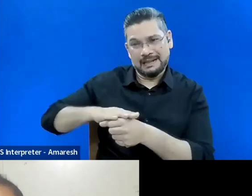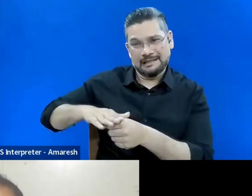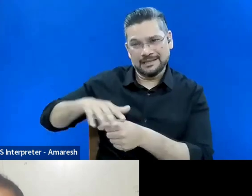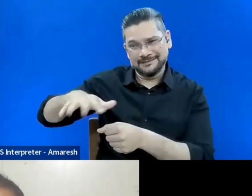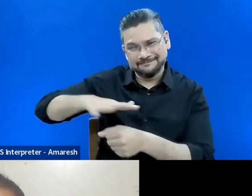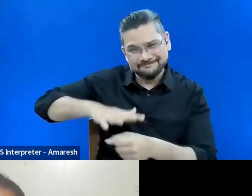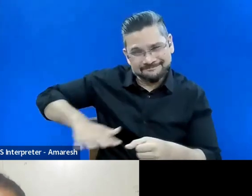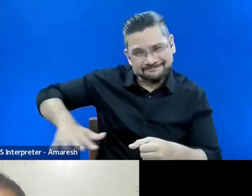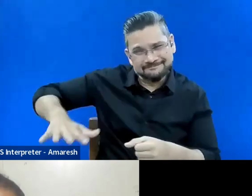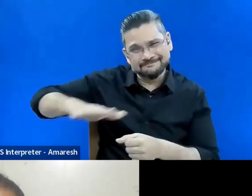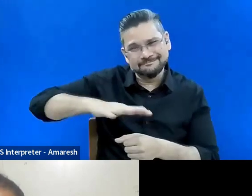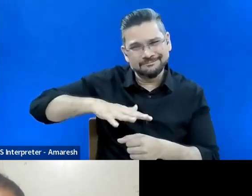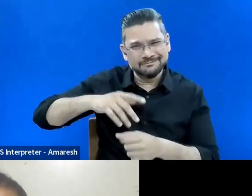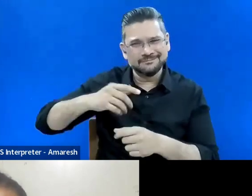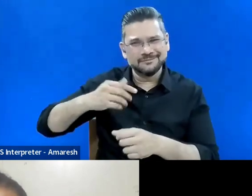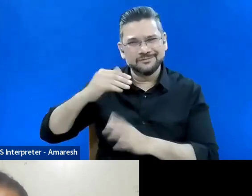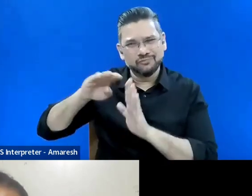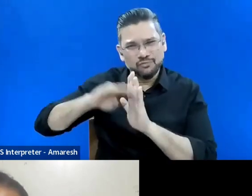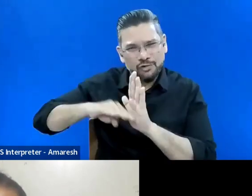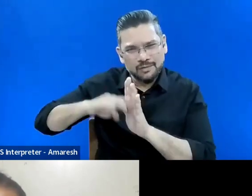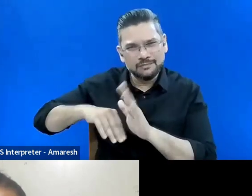know, aware